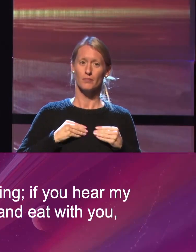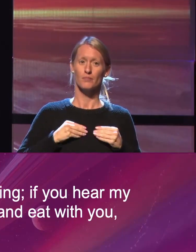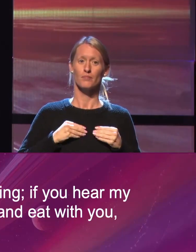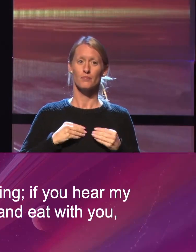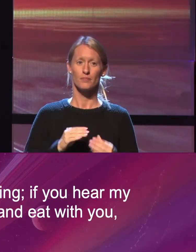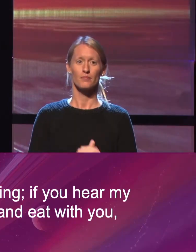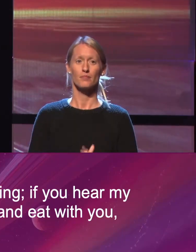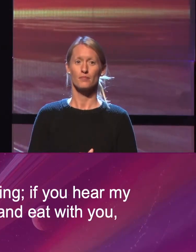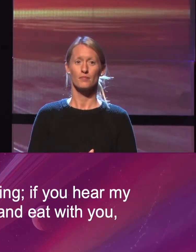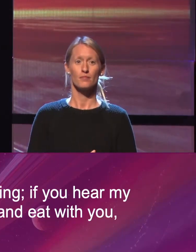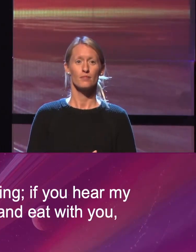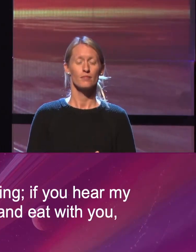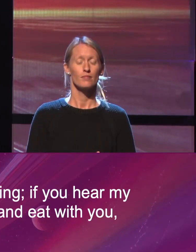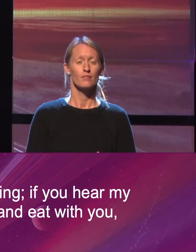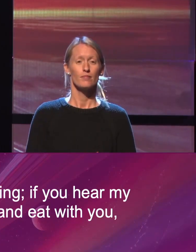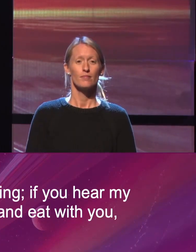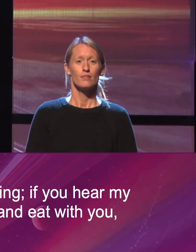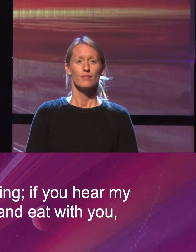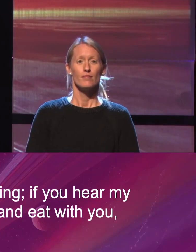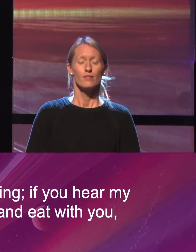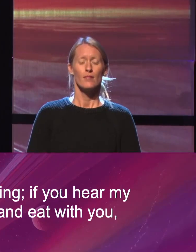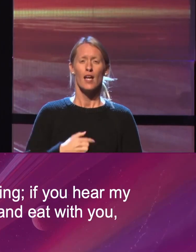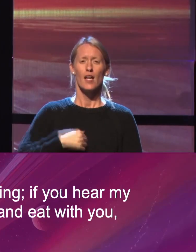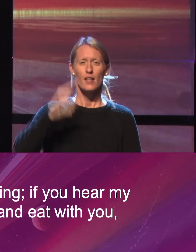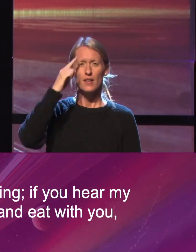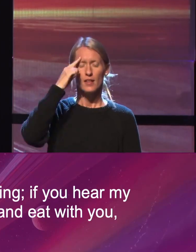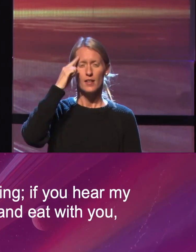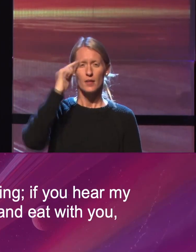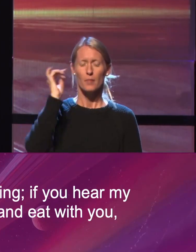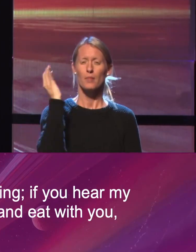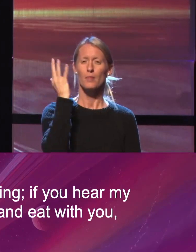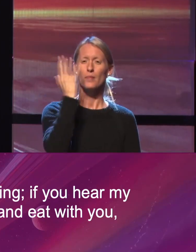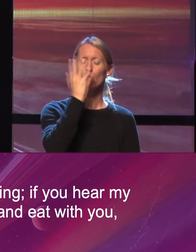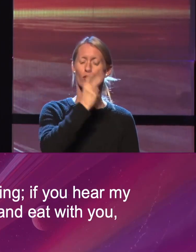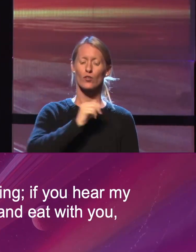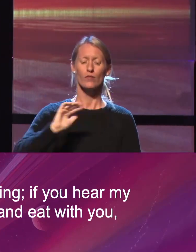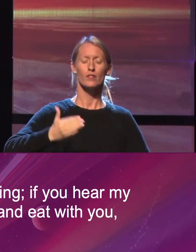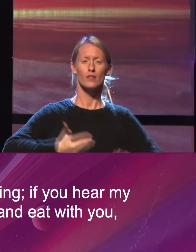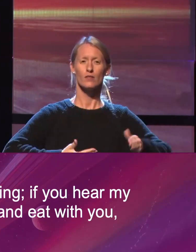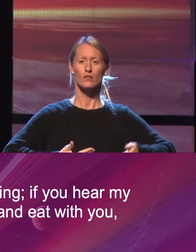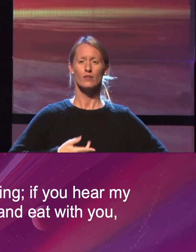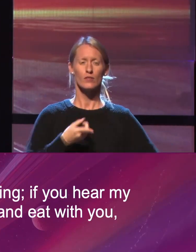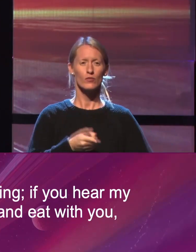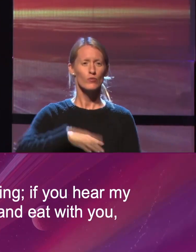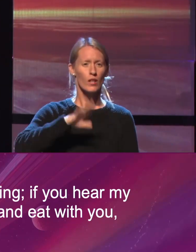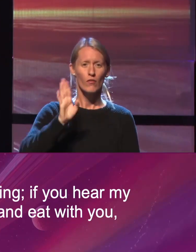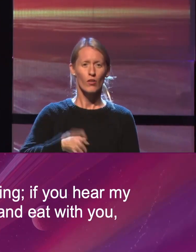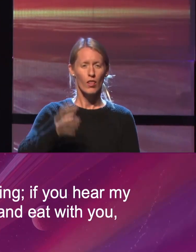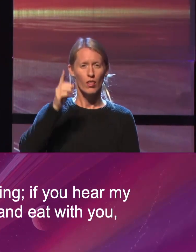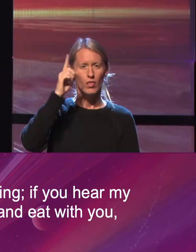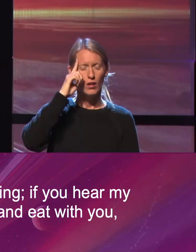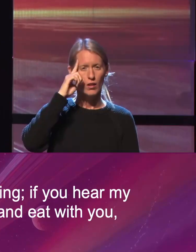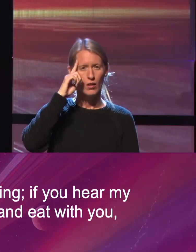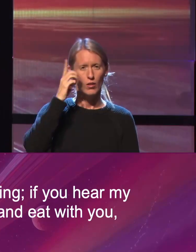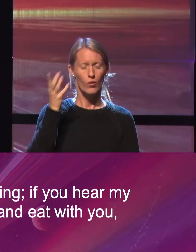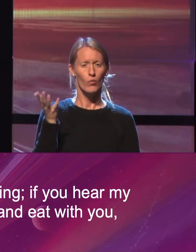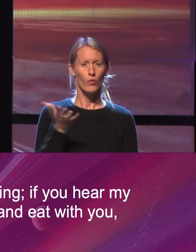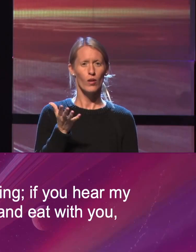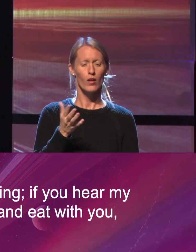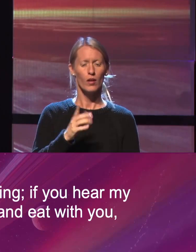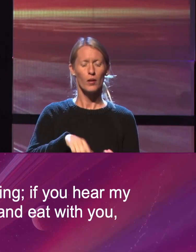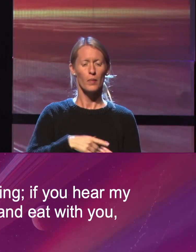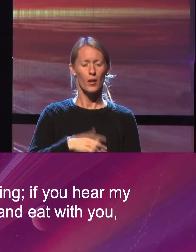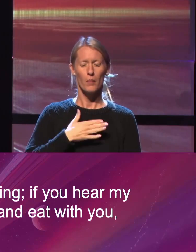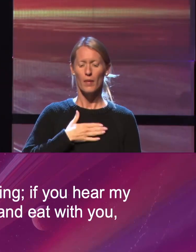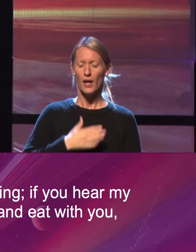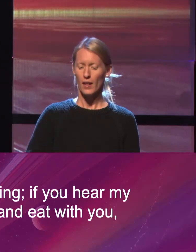do think that there is this beautiful invitation. And if you've never thought about that, if you've never said, what is my life all about? What